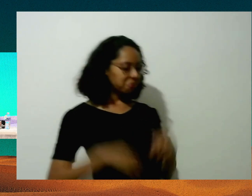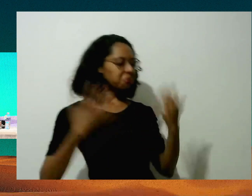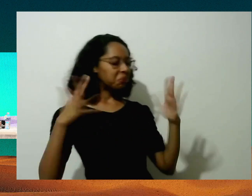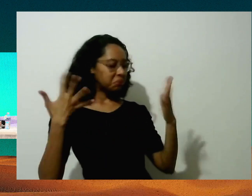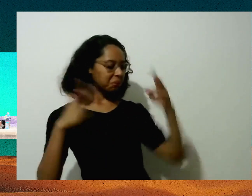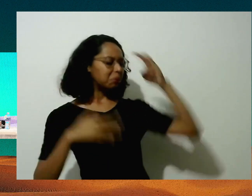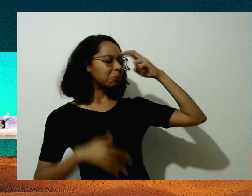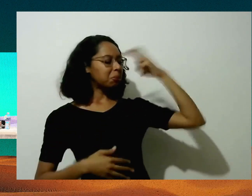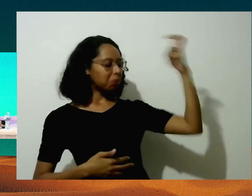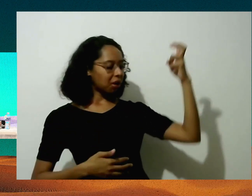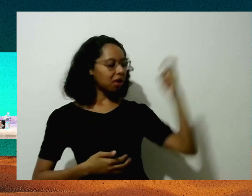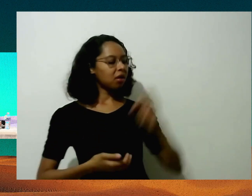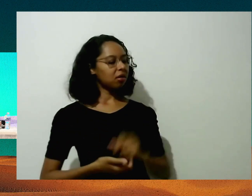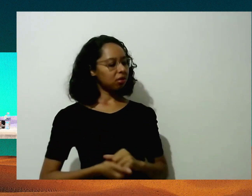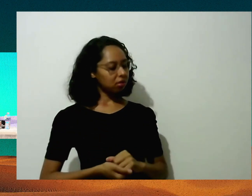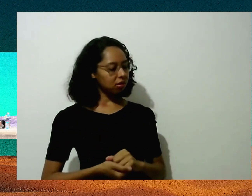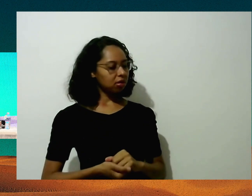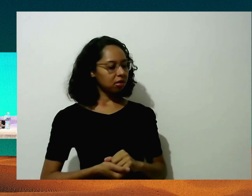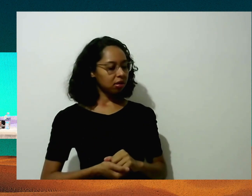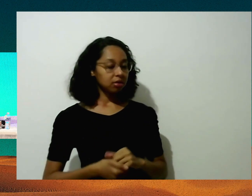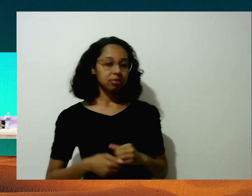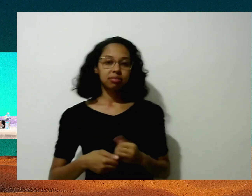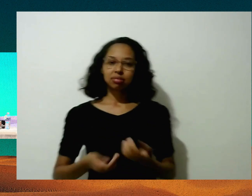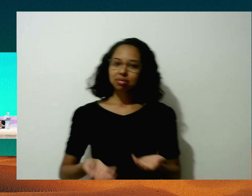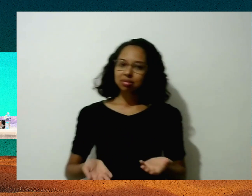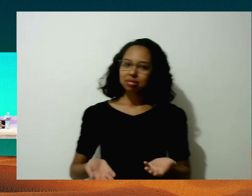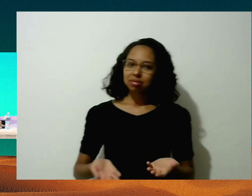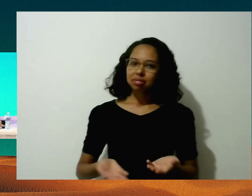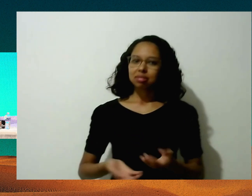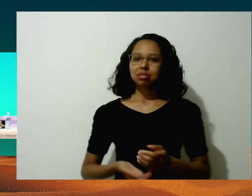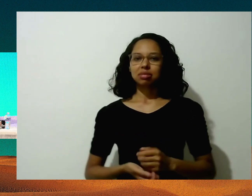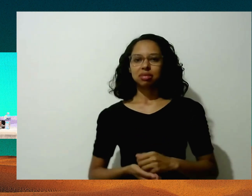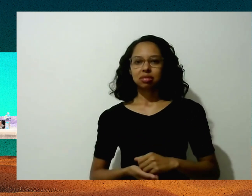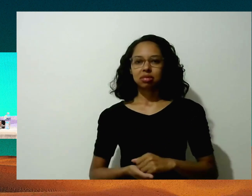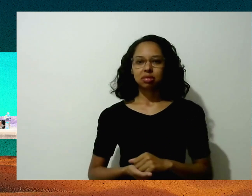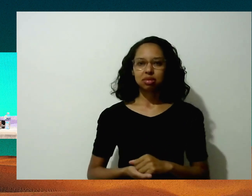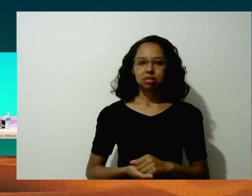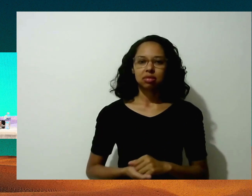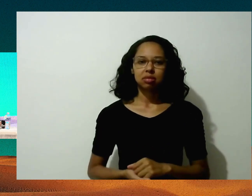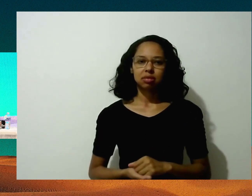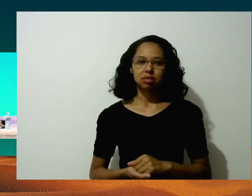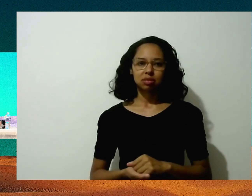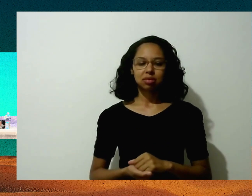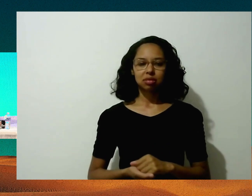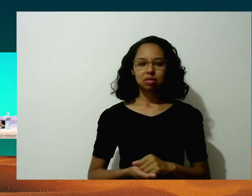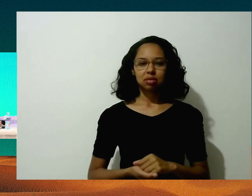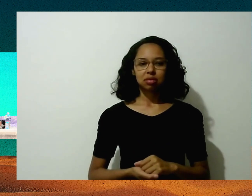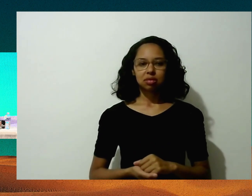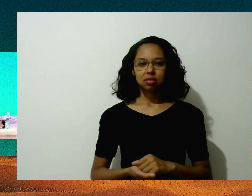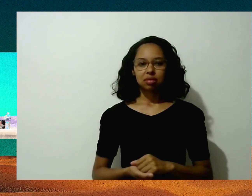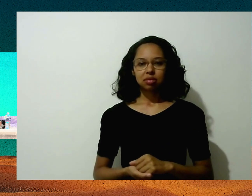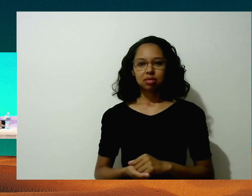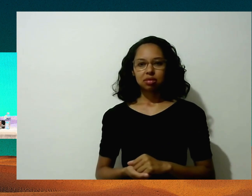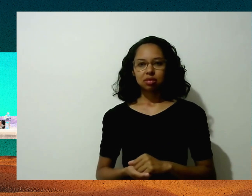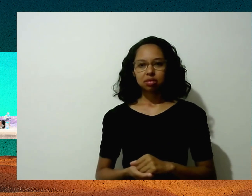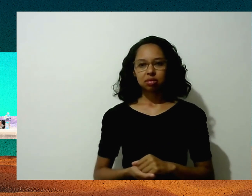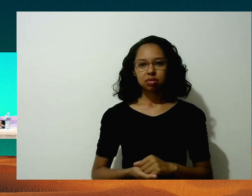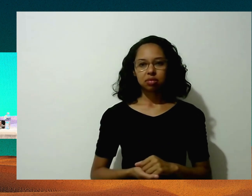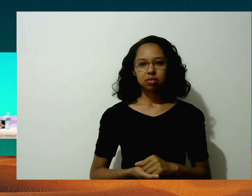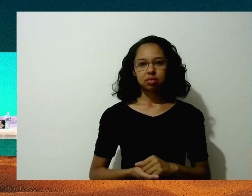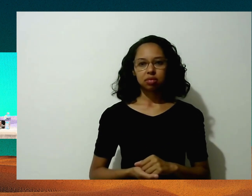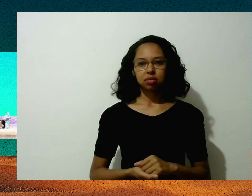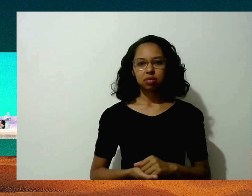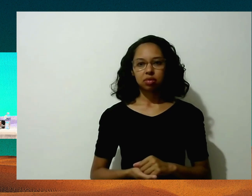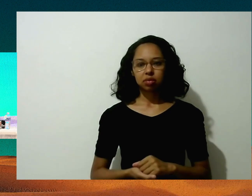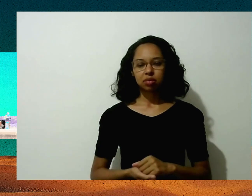sua destreza em trabalhar na terra, não? He should have been praised by his diligence and his skills to work on the ground.